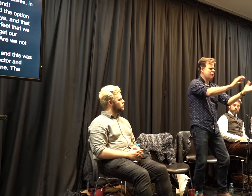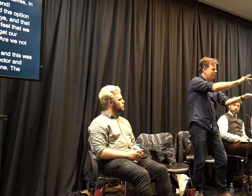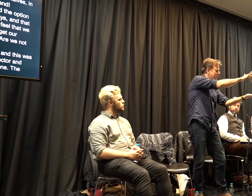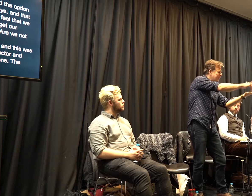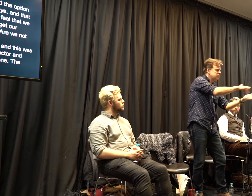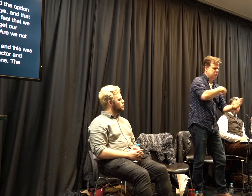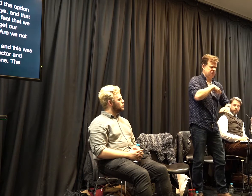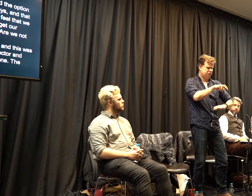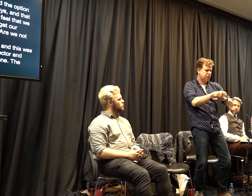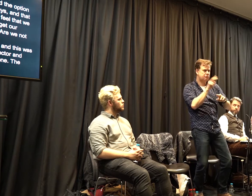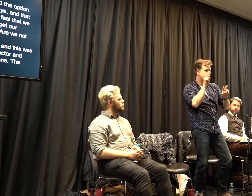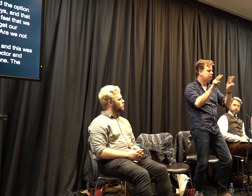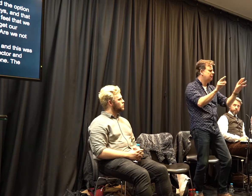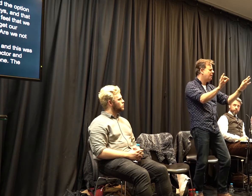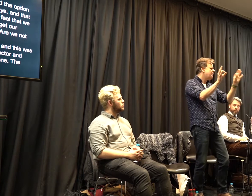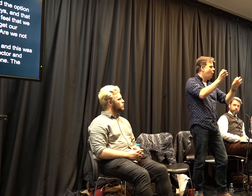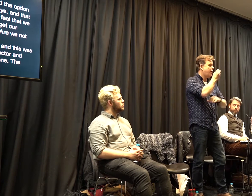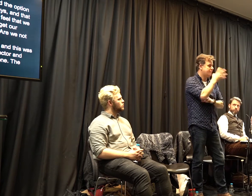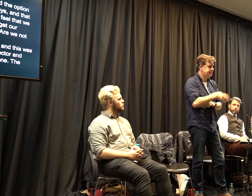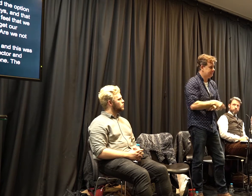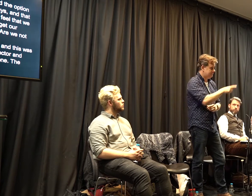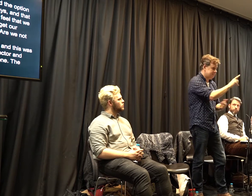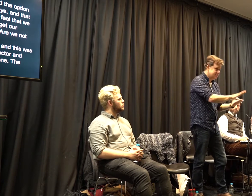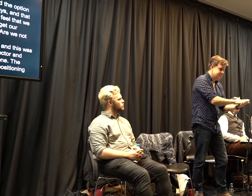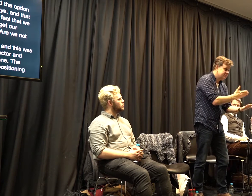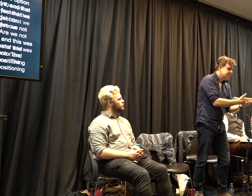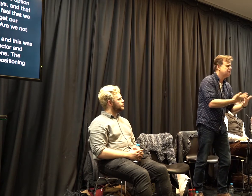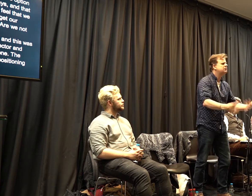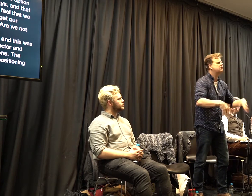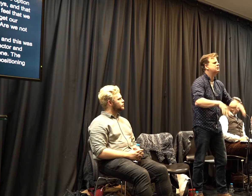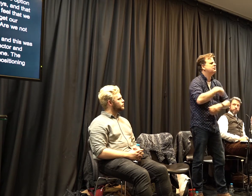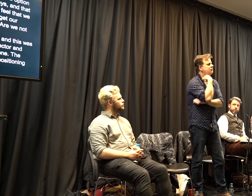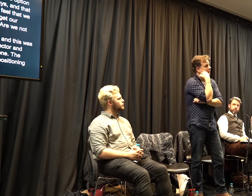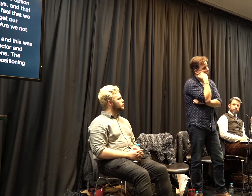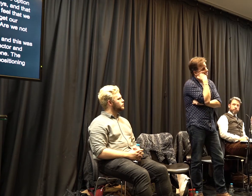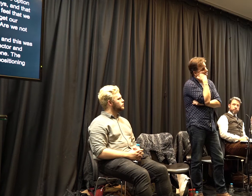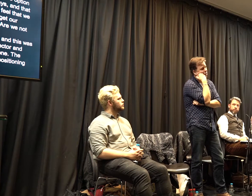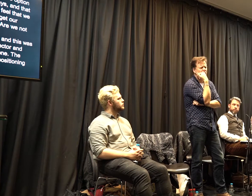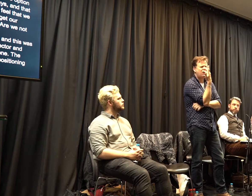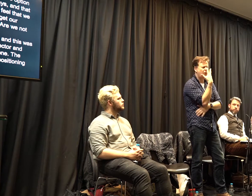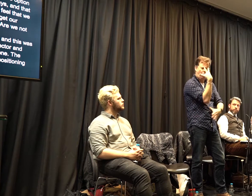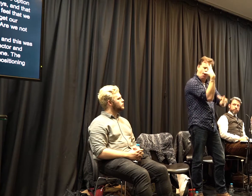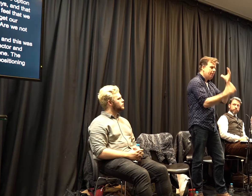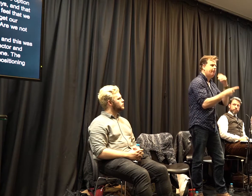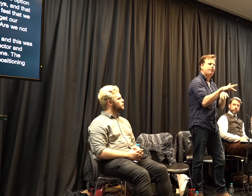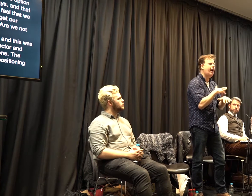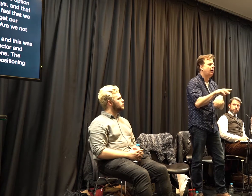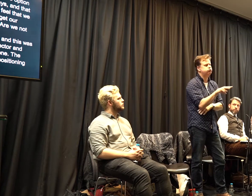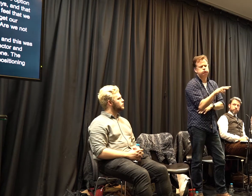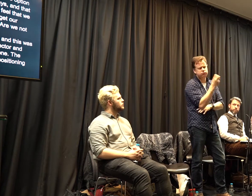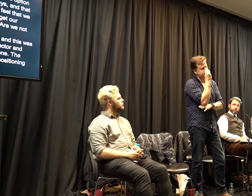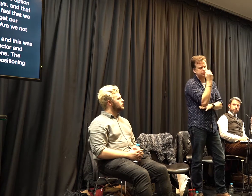Llewellyn-Jones. His positioning was perfect. The translation was a